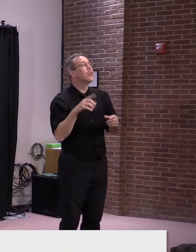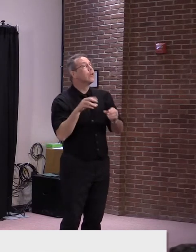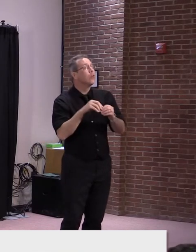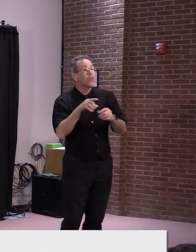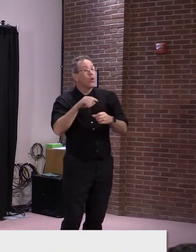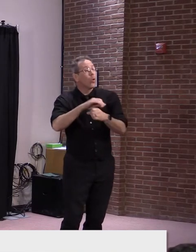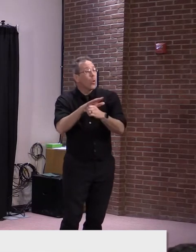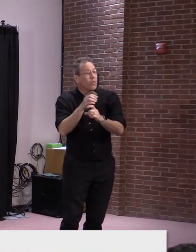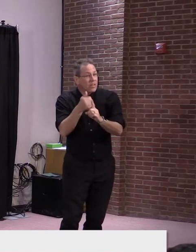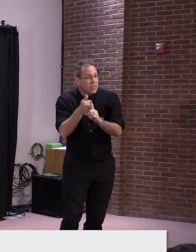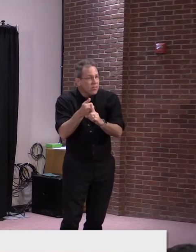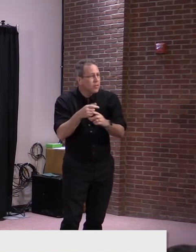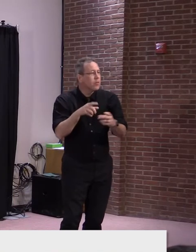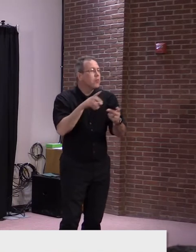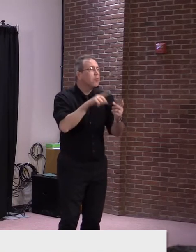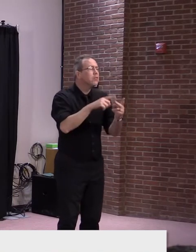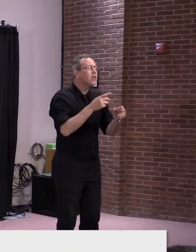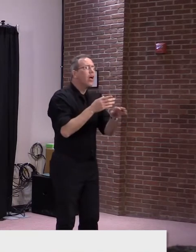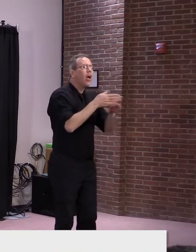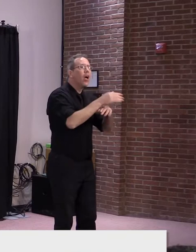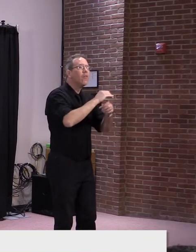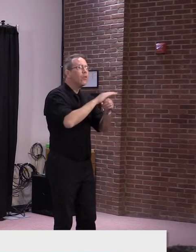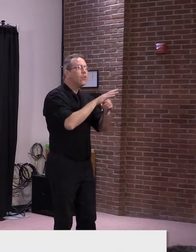being admitted for other reasons.